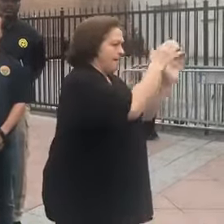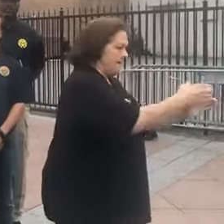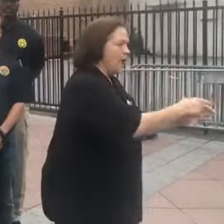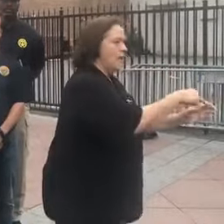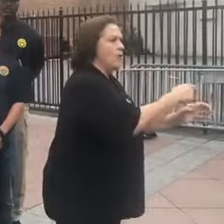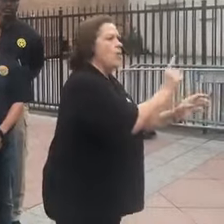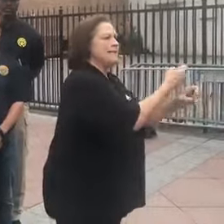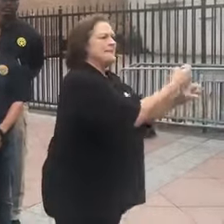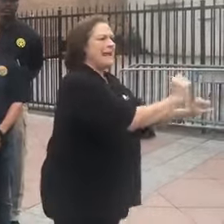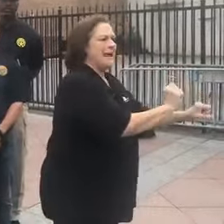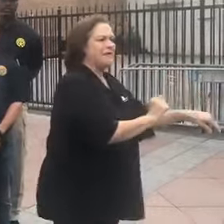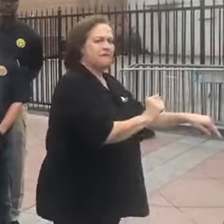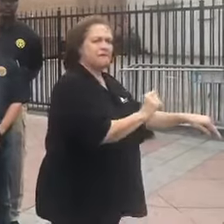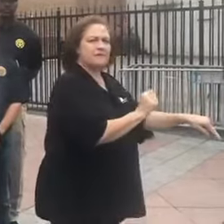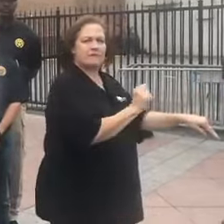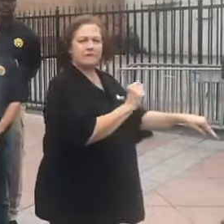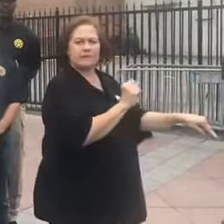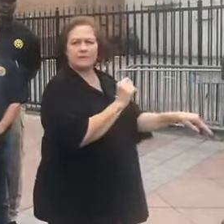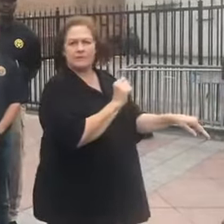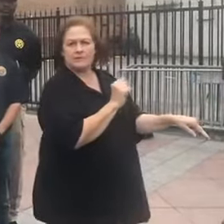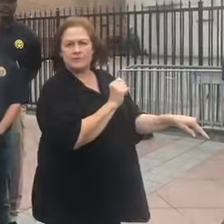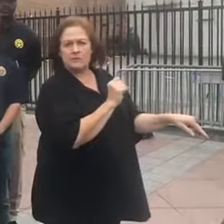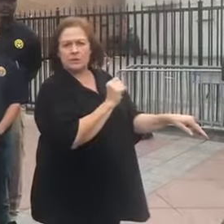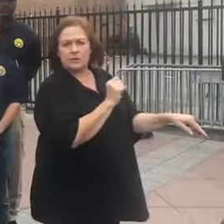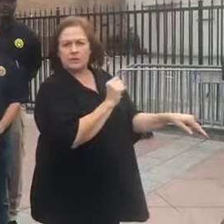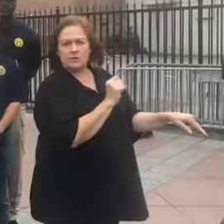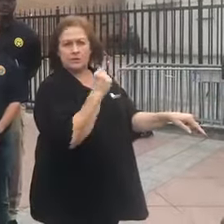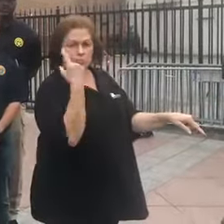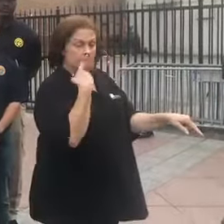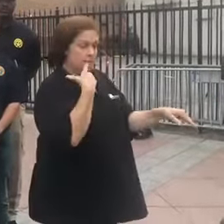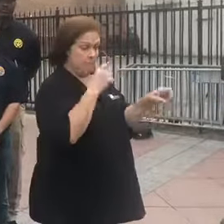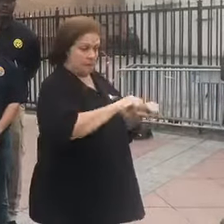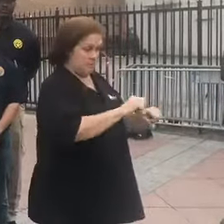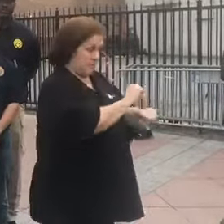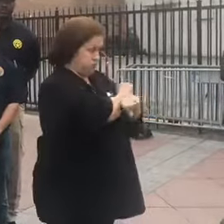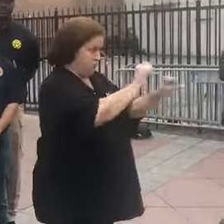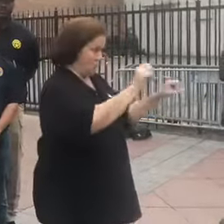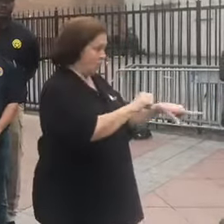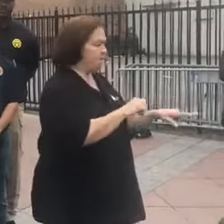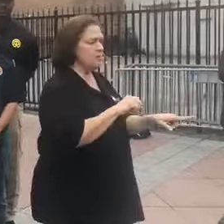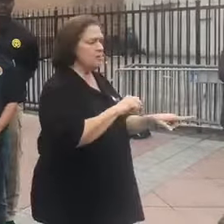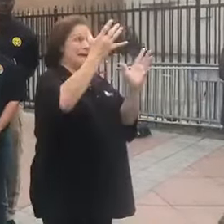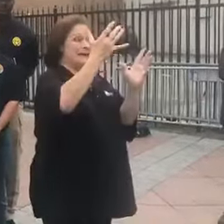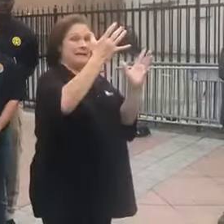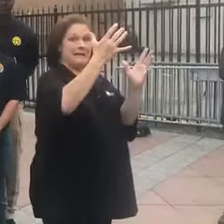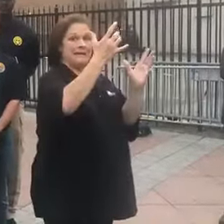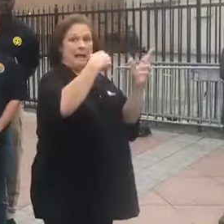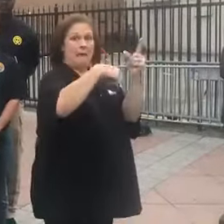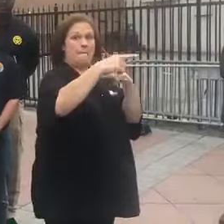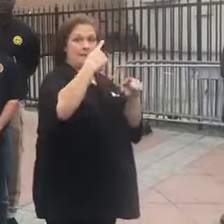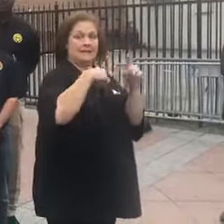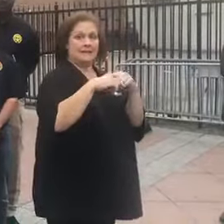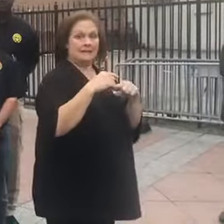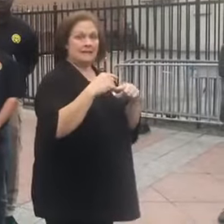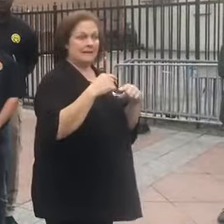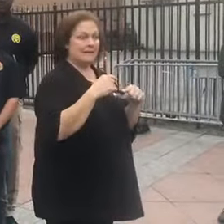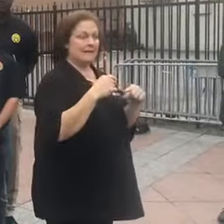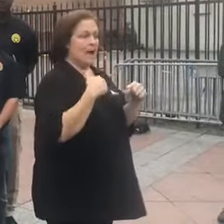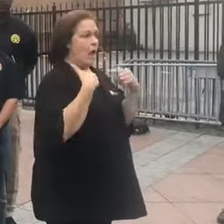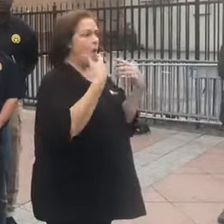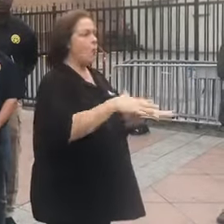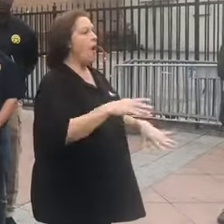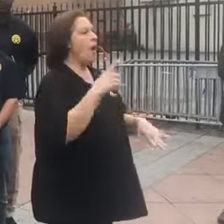both getting the cranes down and doing kind of a controlled demolition of the building itself? Not at this time. Actually, that's out of our control versus having